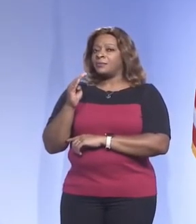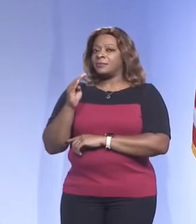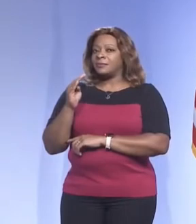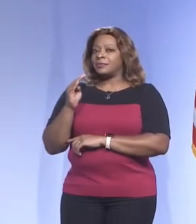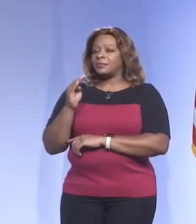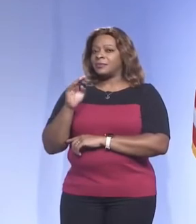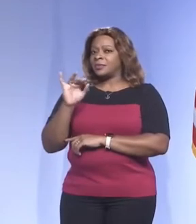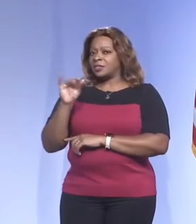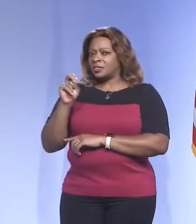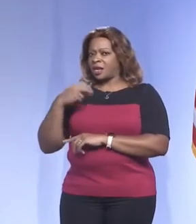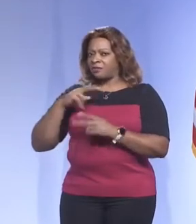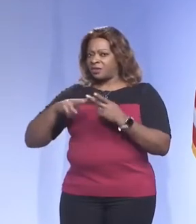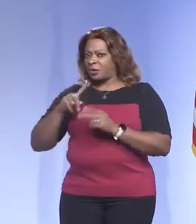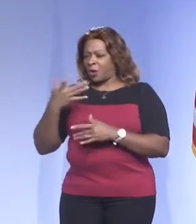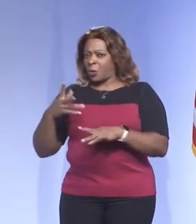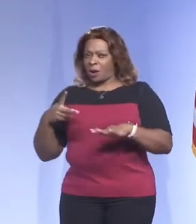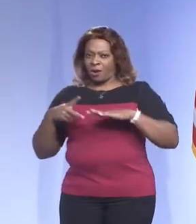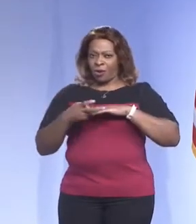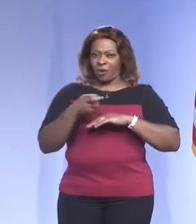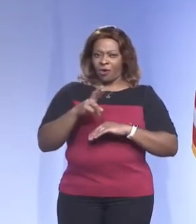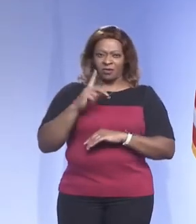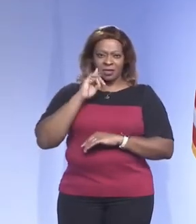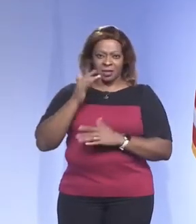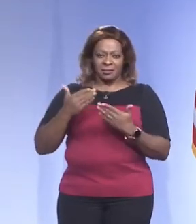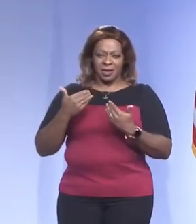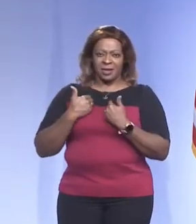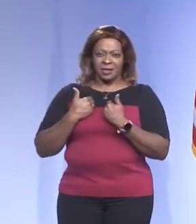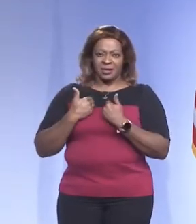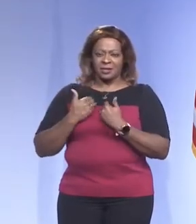Did Jane have a follow-up? I didn't want to cut her off. It sounded like she might have.